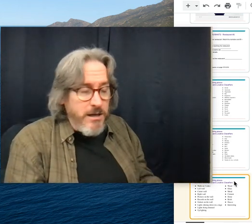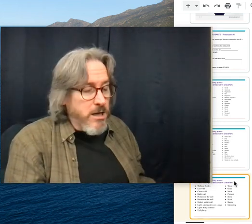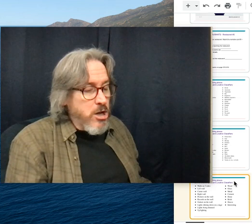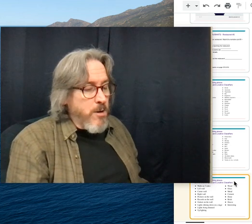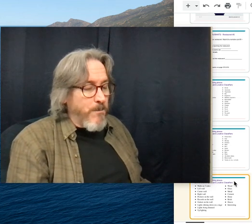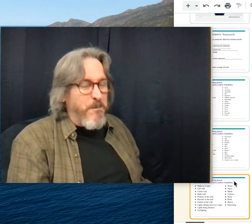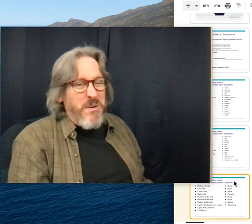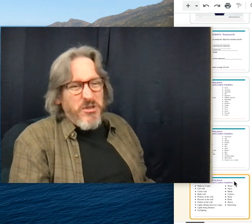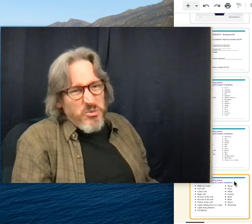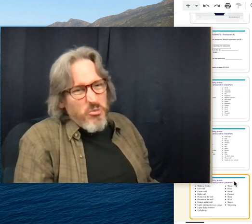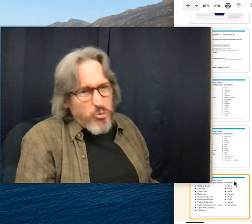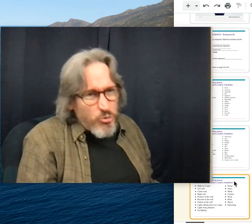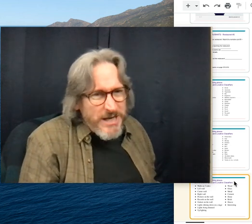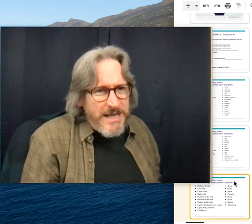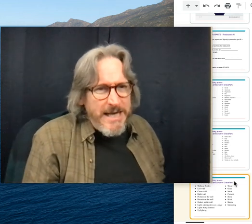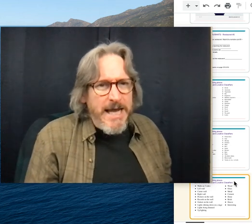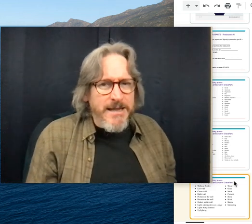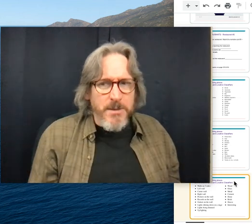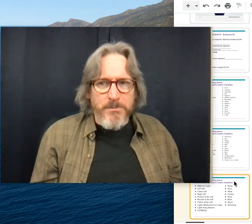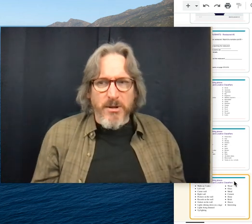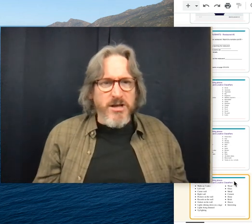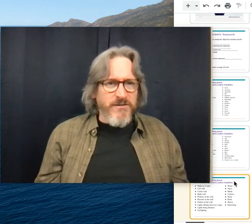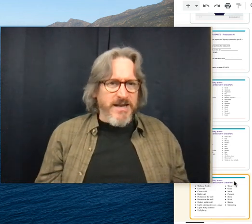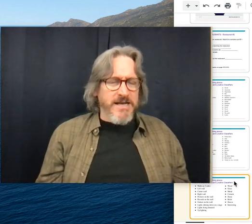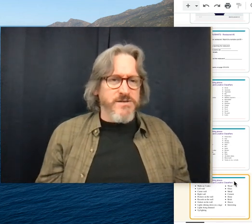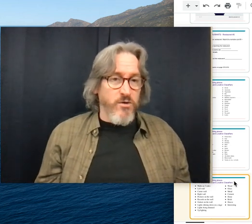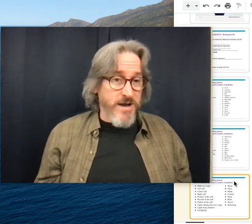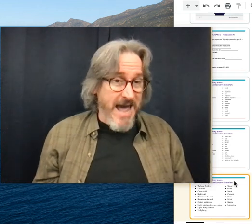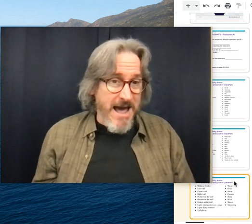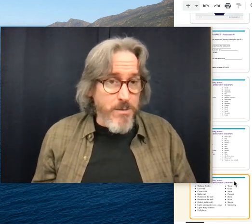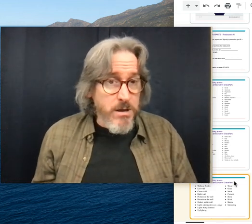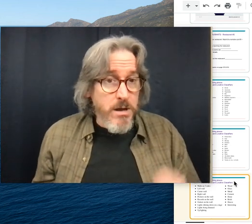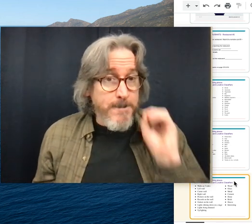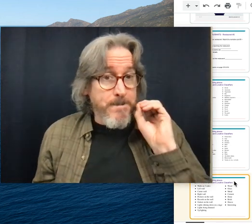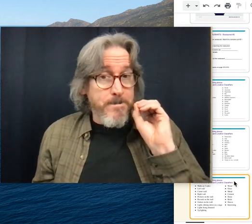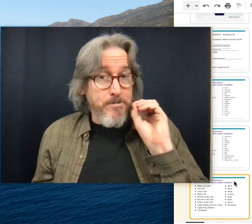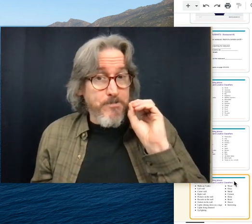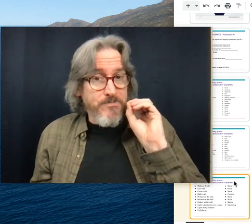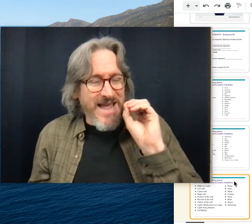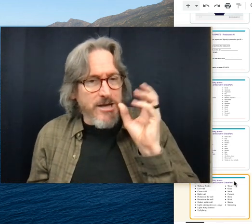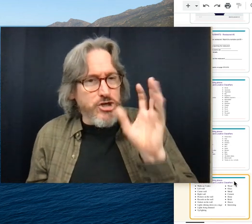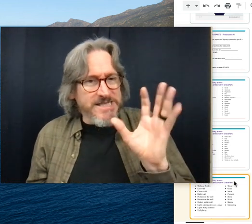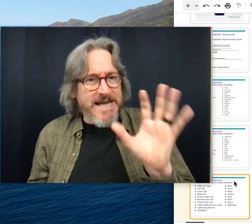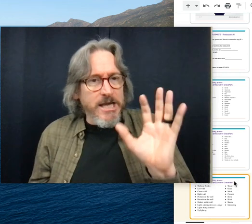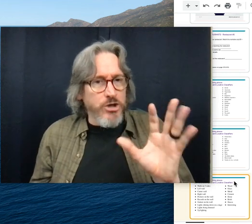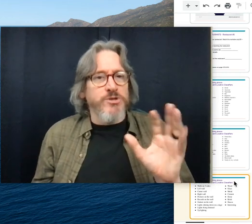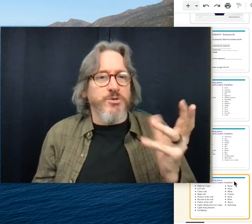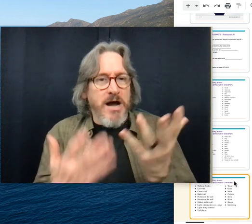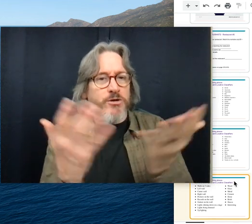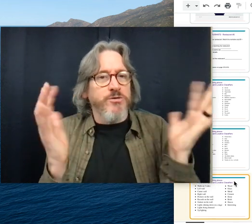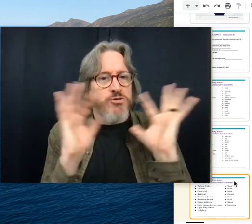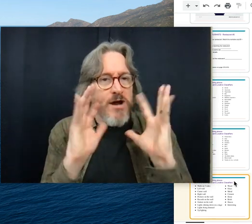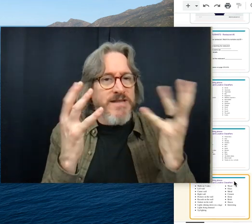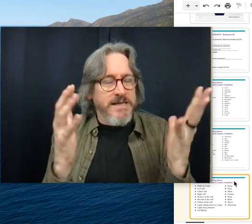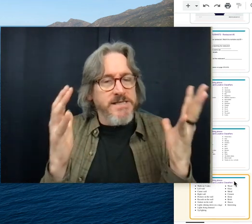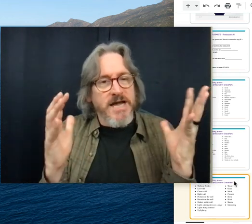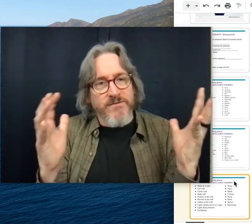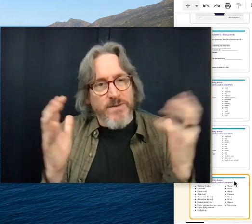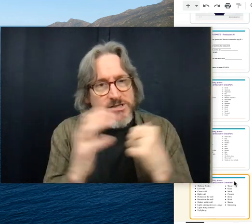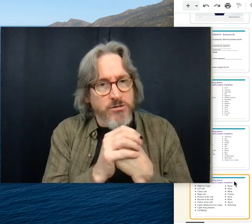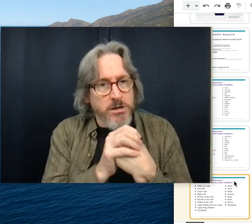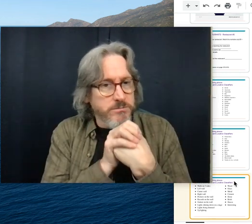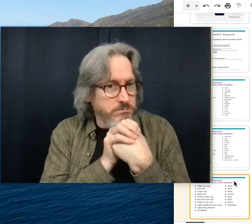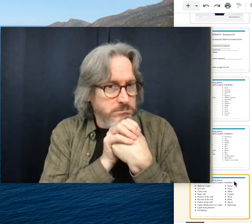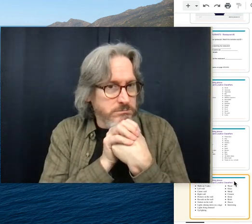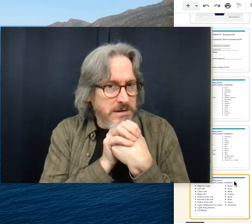hefty, but really the bulk of it is vocab. And just getting used to how do you describe the inside